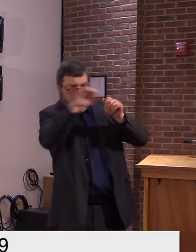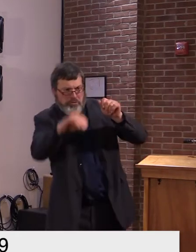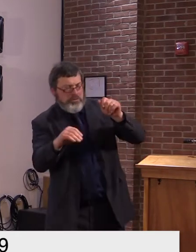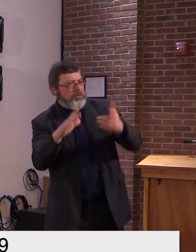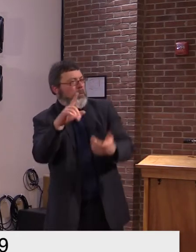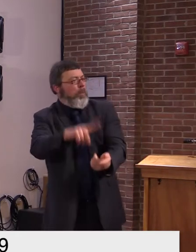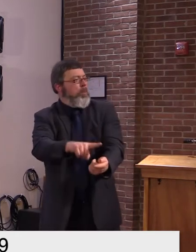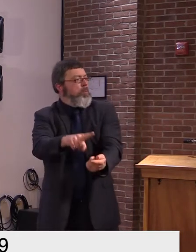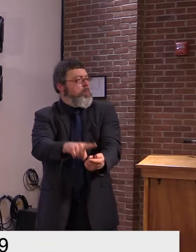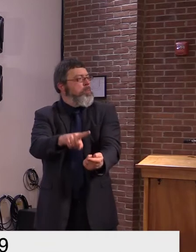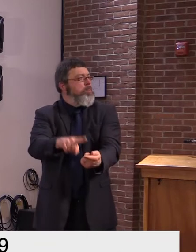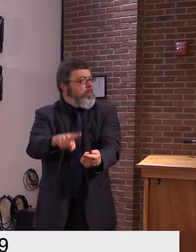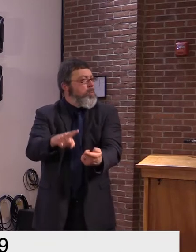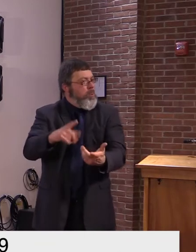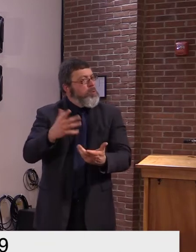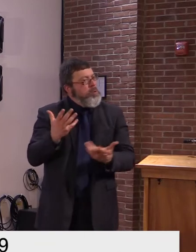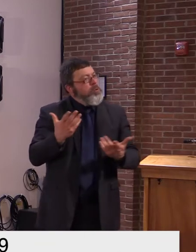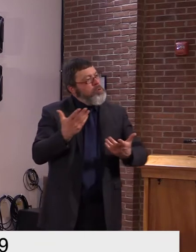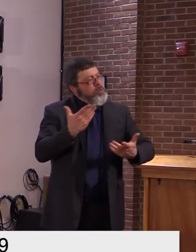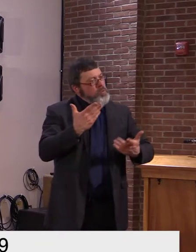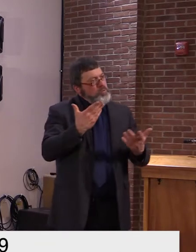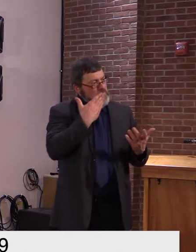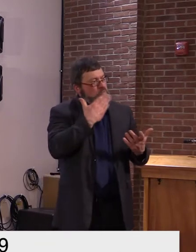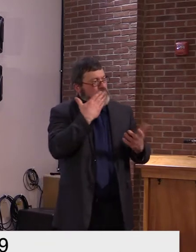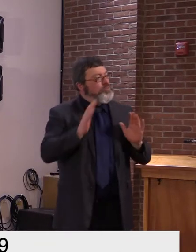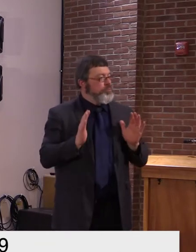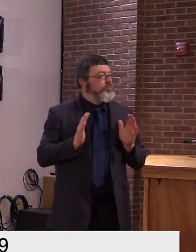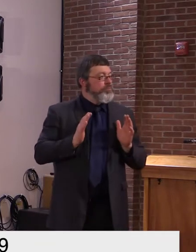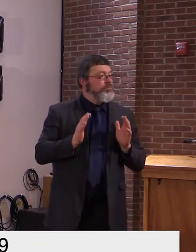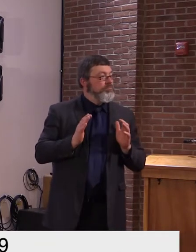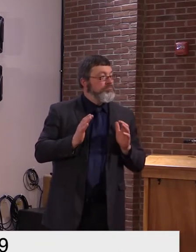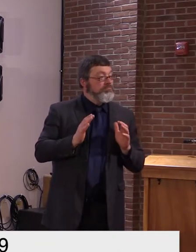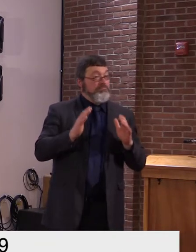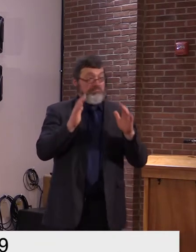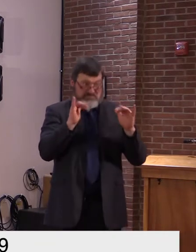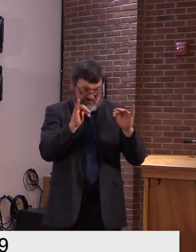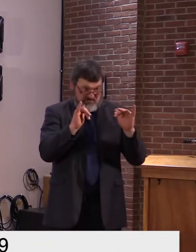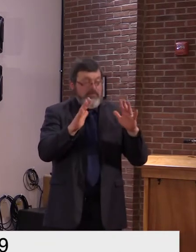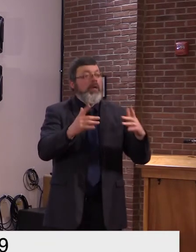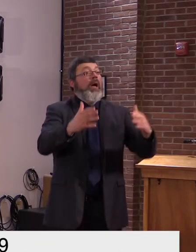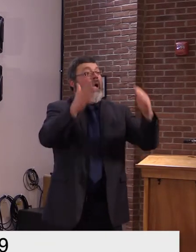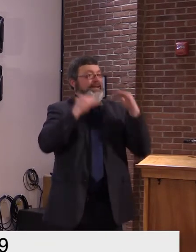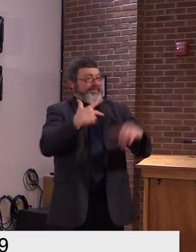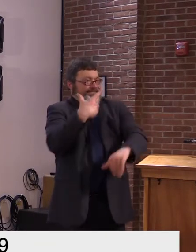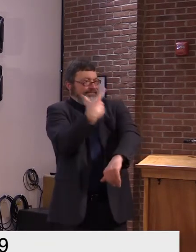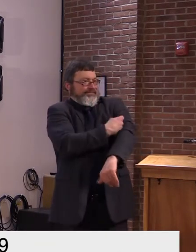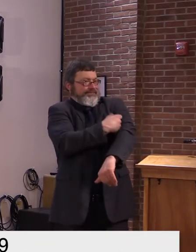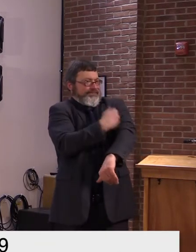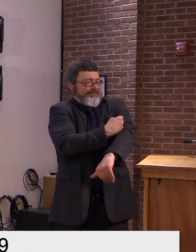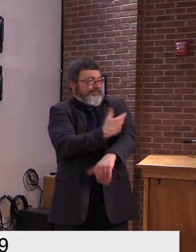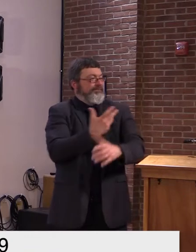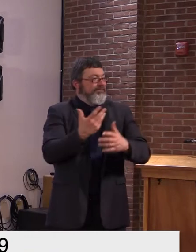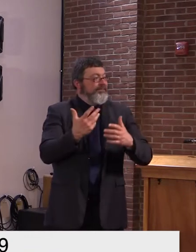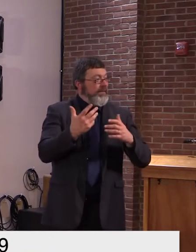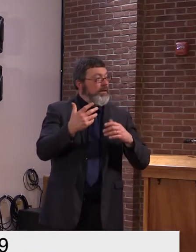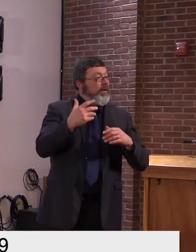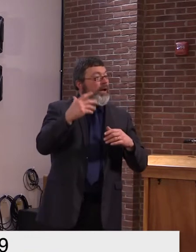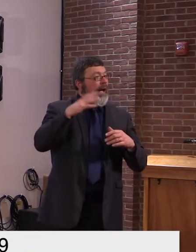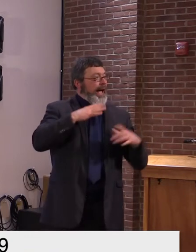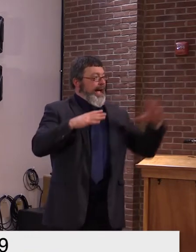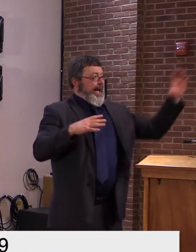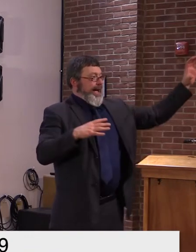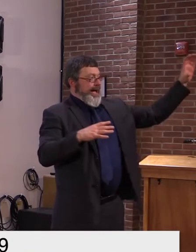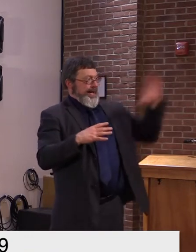On the vaccine front, by the end of today, Vermont will have received 11,400 doses of the